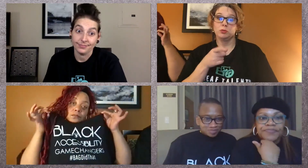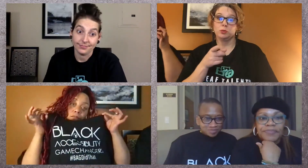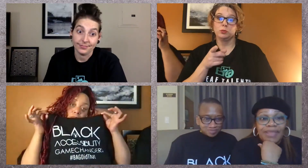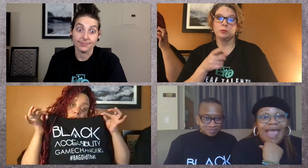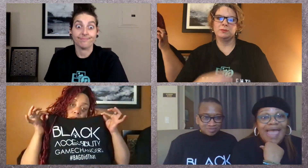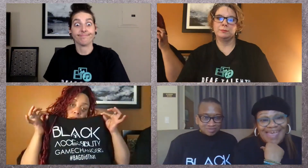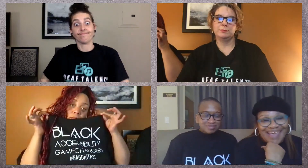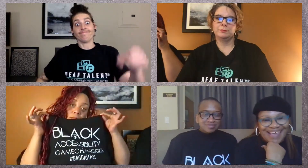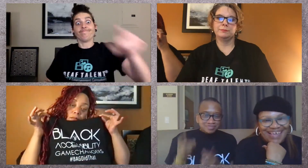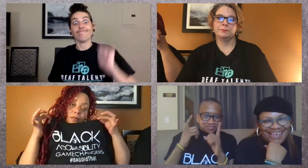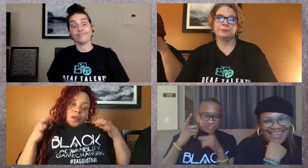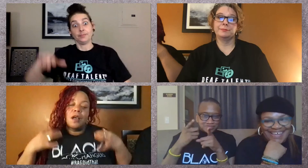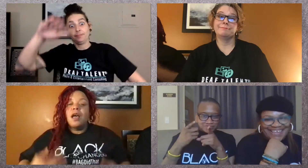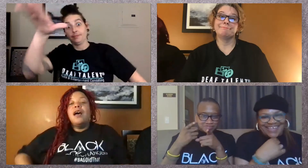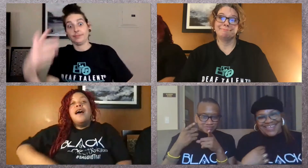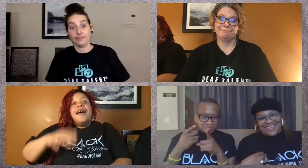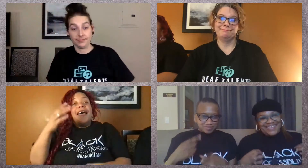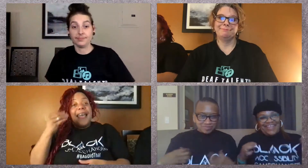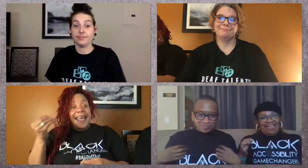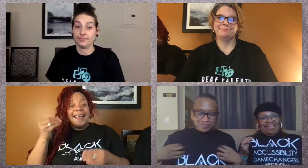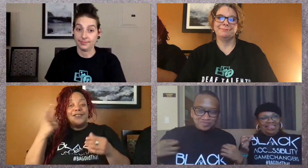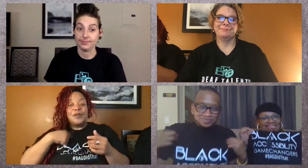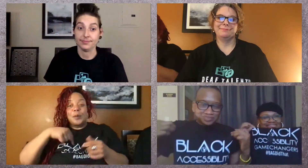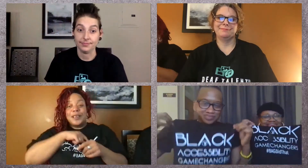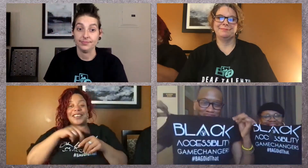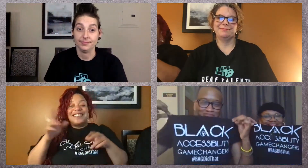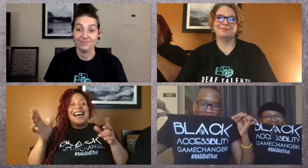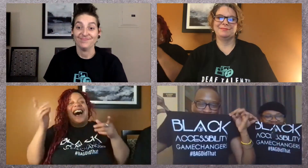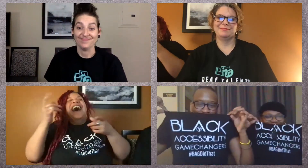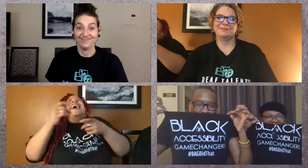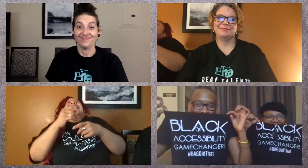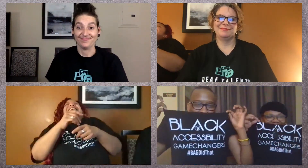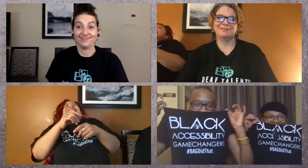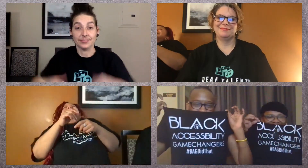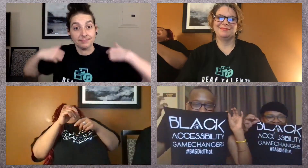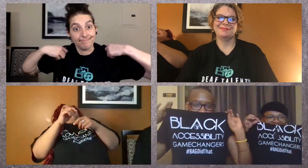because we've been uncomfortable for a very long time.